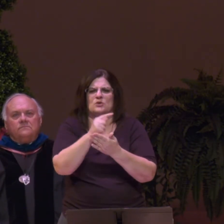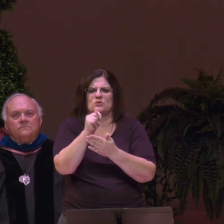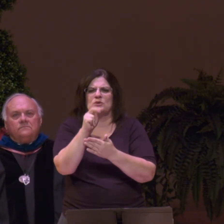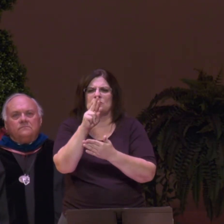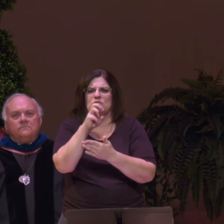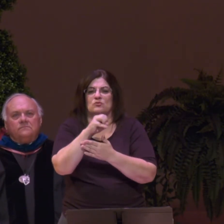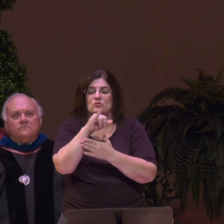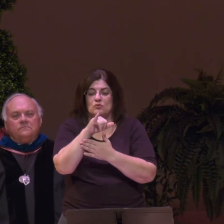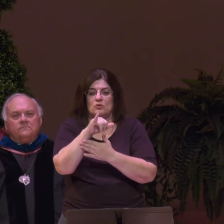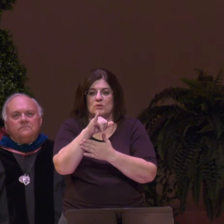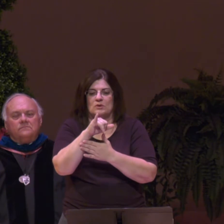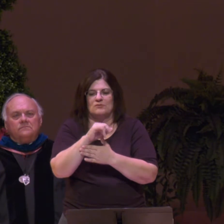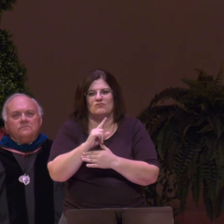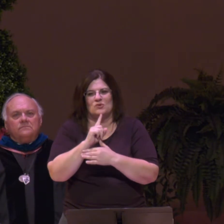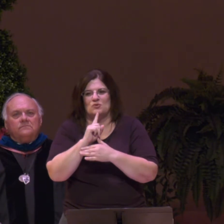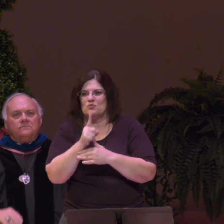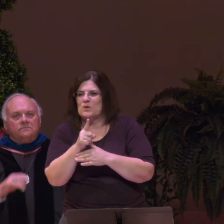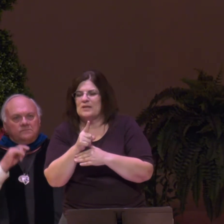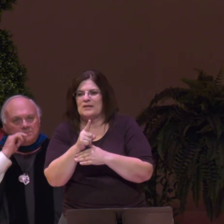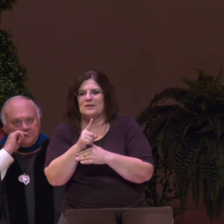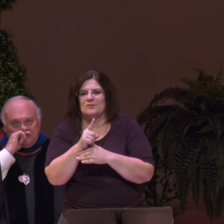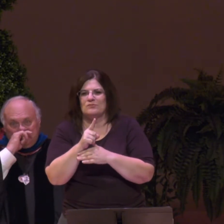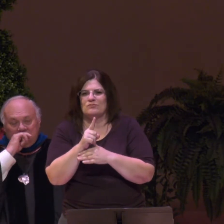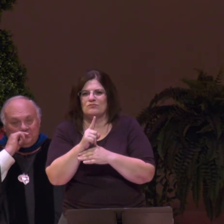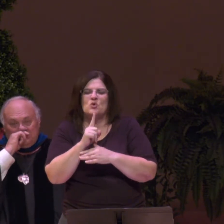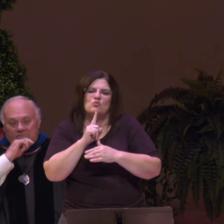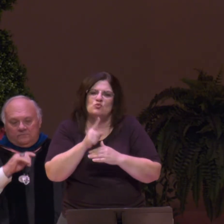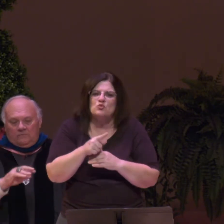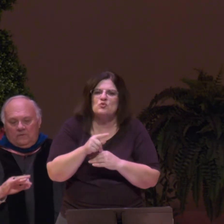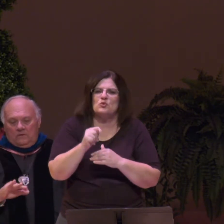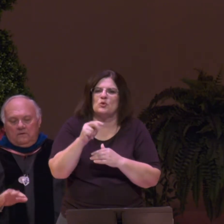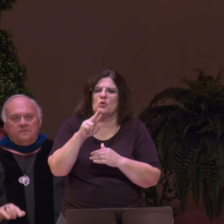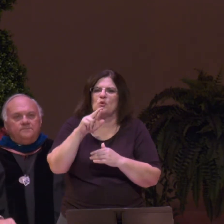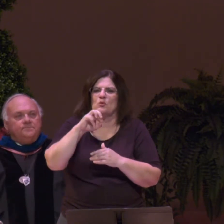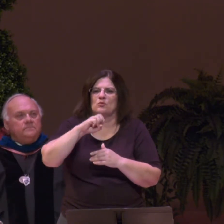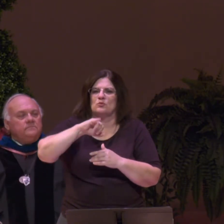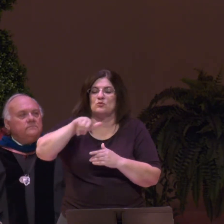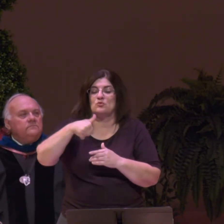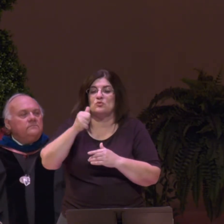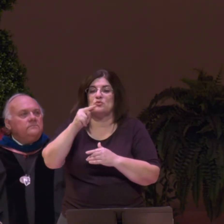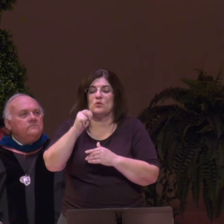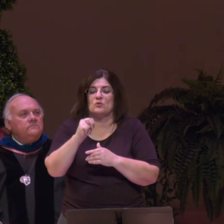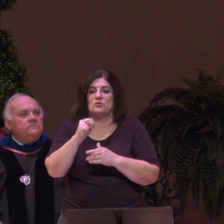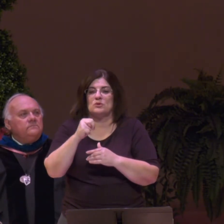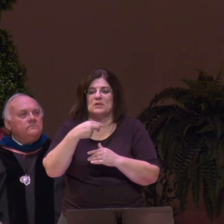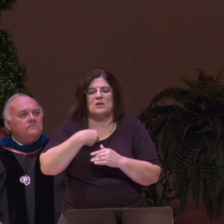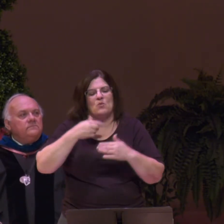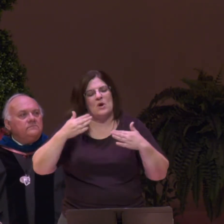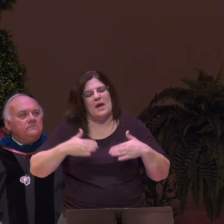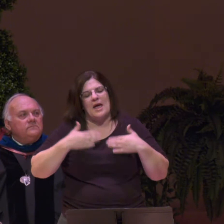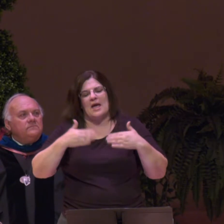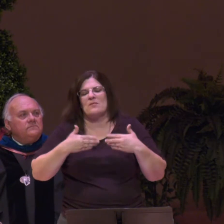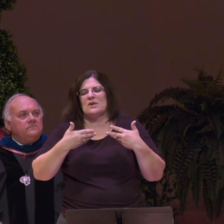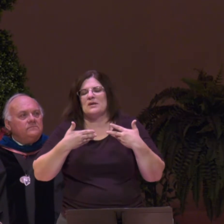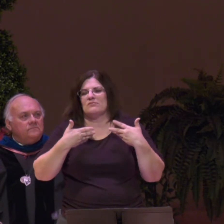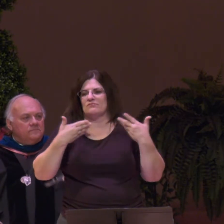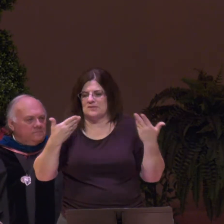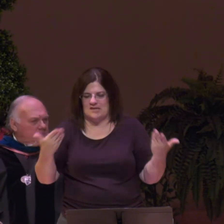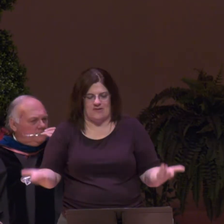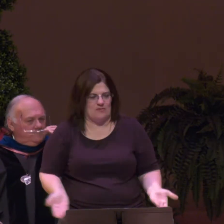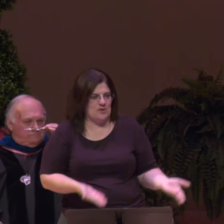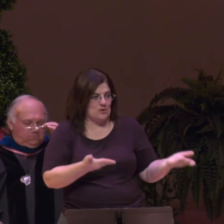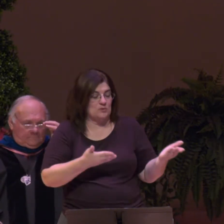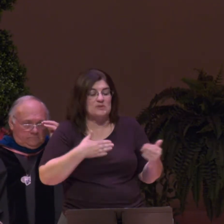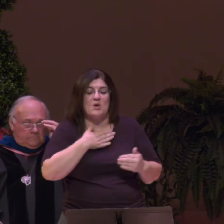a true, true patriot, a true Trojan, and we're honored to have him to deliver your commencement address today.